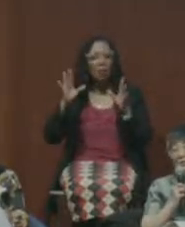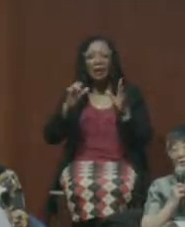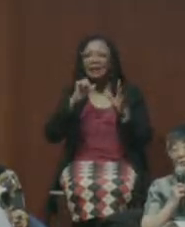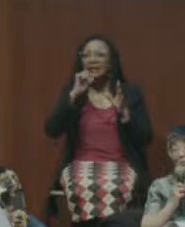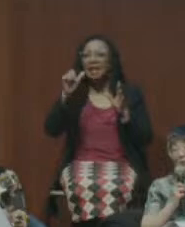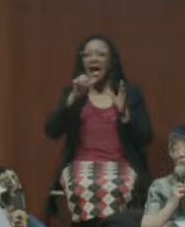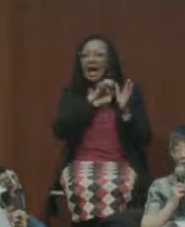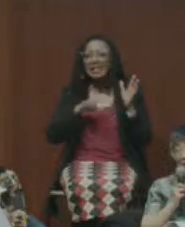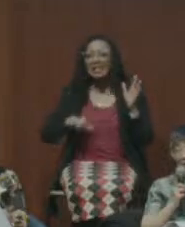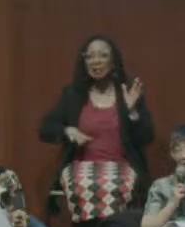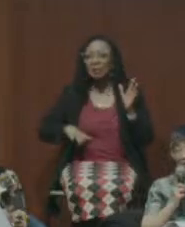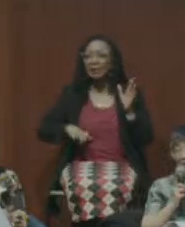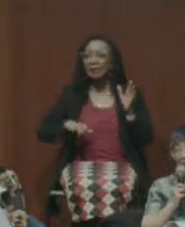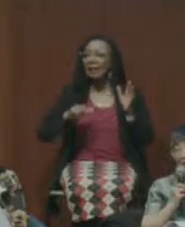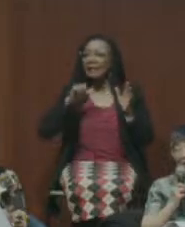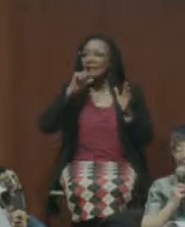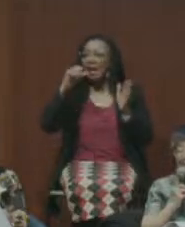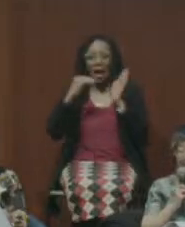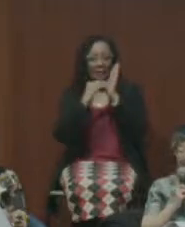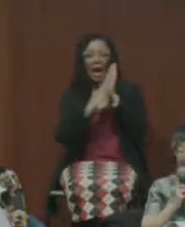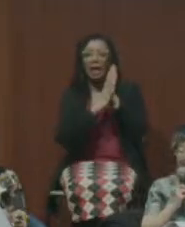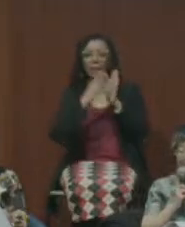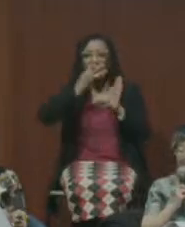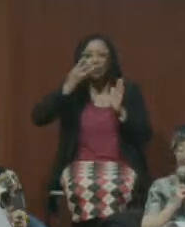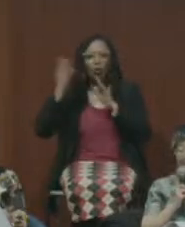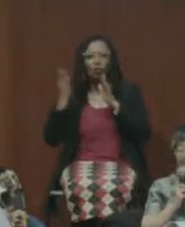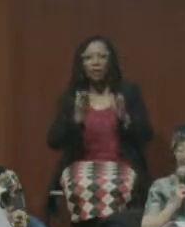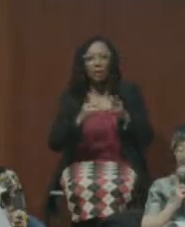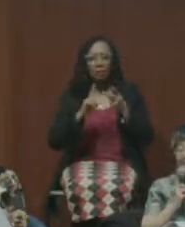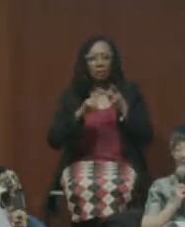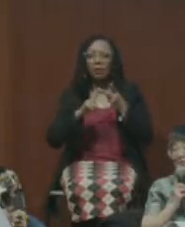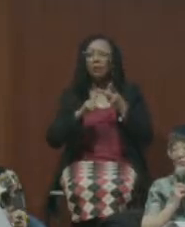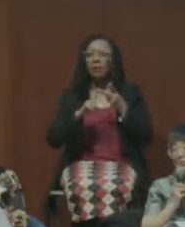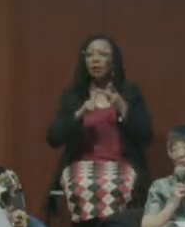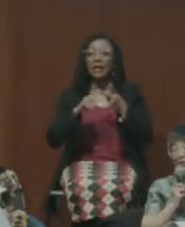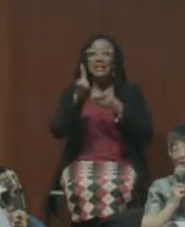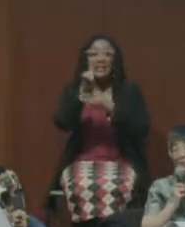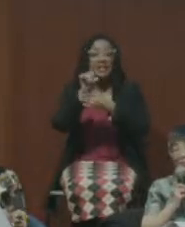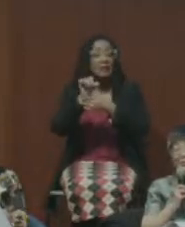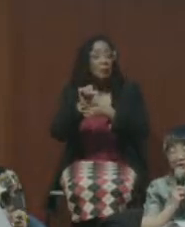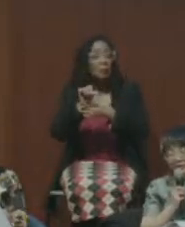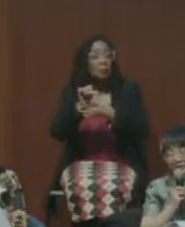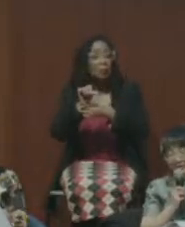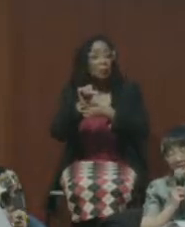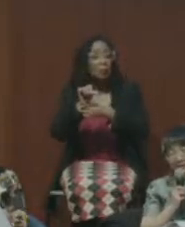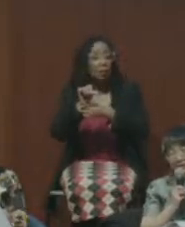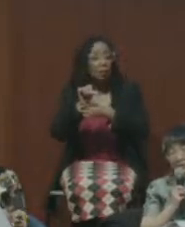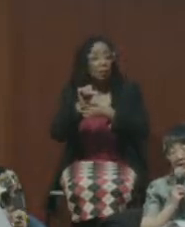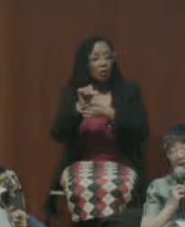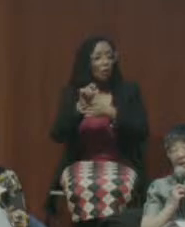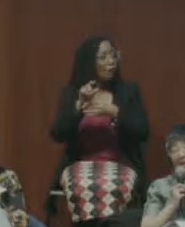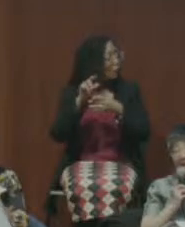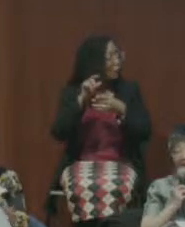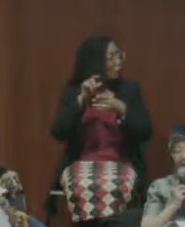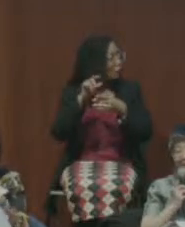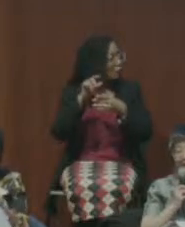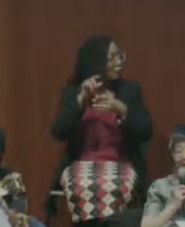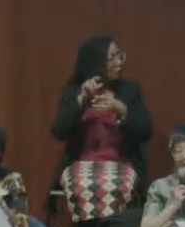non-citizen or undocumented immigrant, right? I'm thinking about the disability moocher, right?